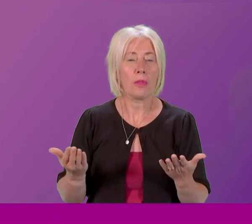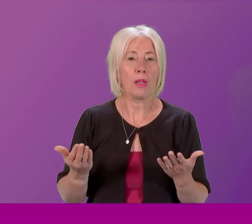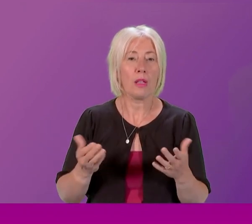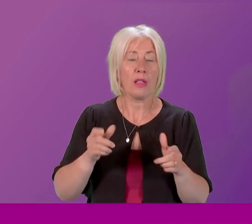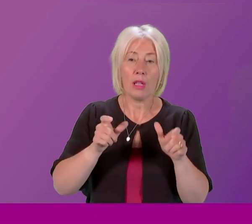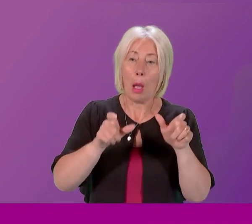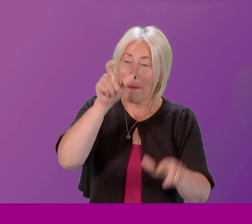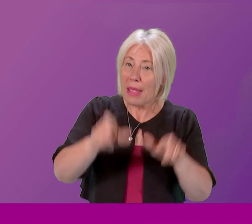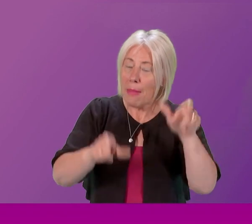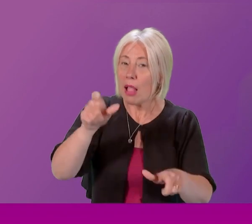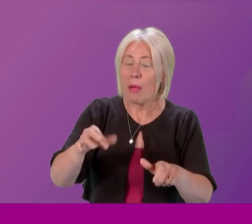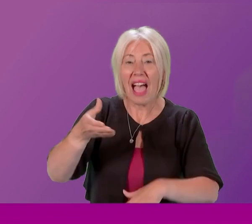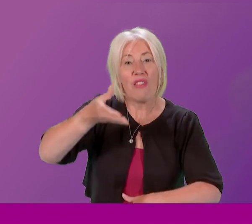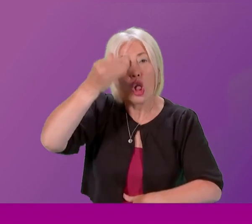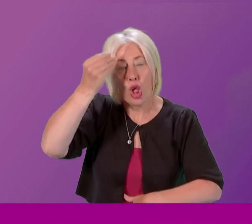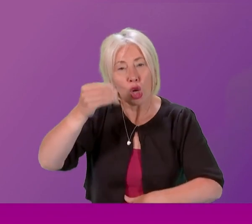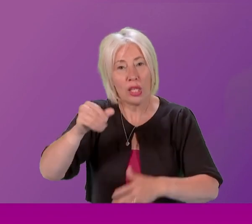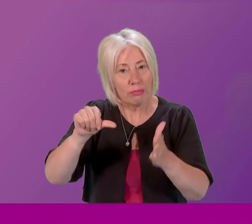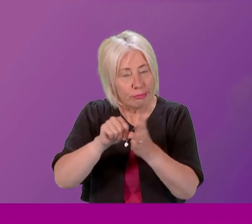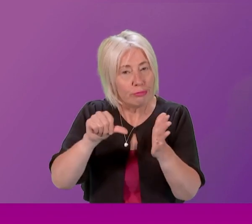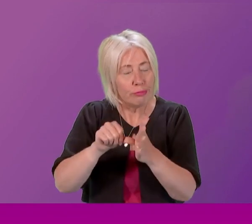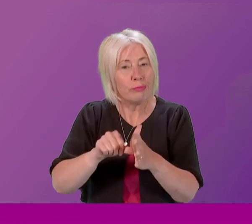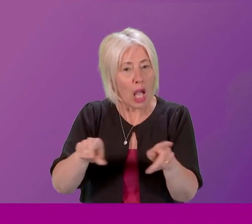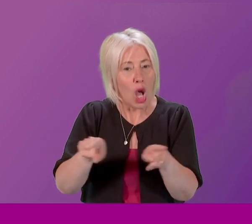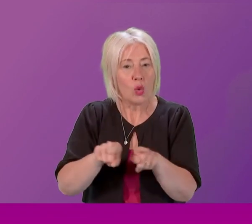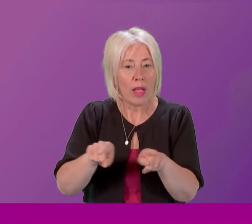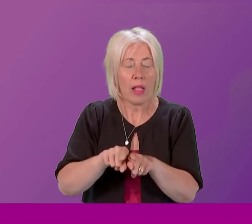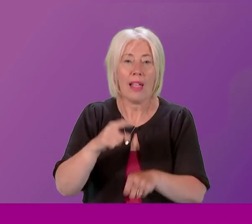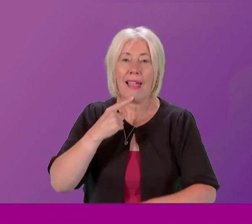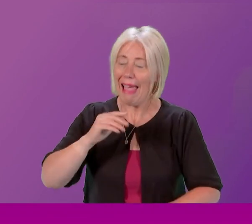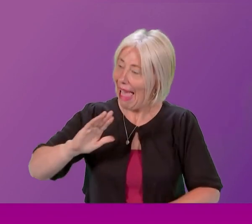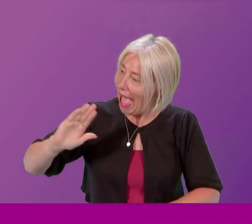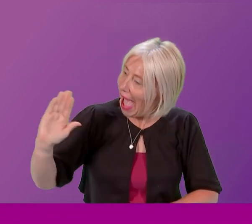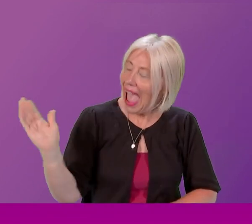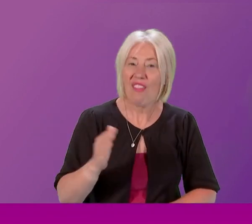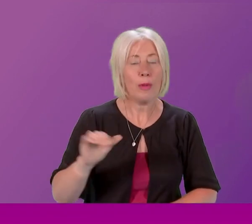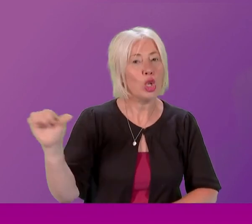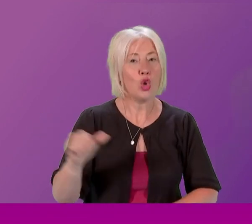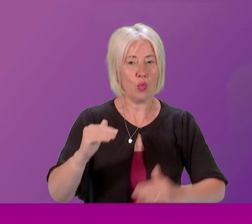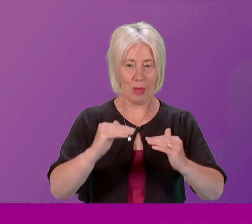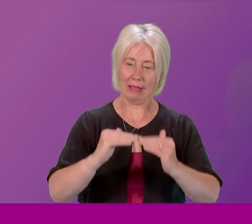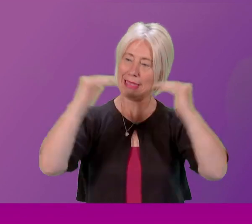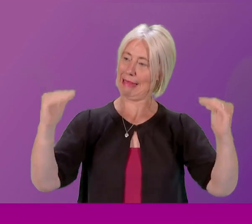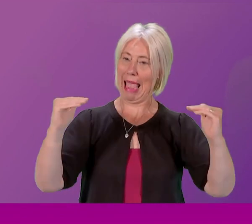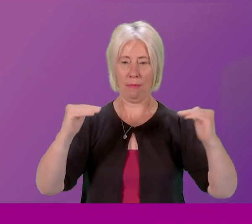People with learning disabilities as well. Everybody should be treated the same.